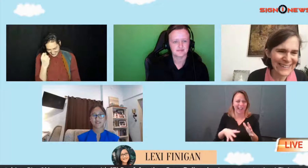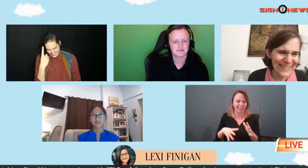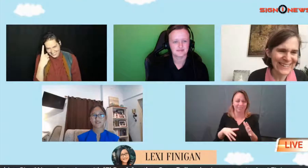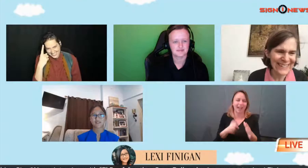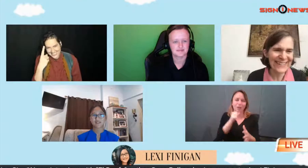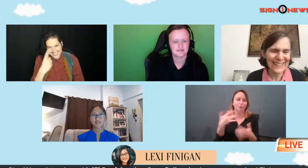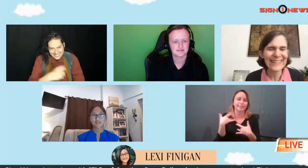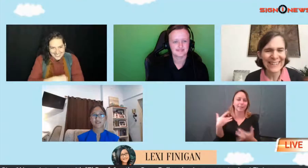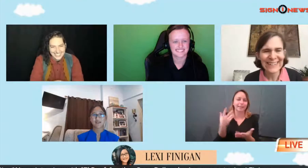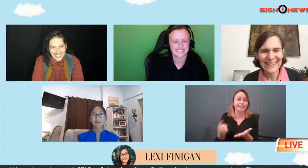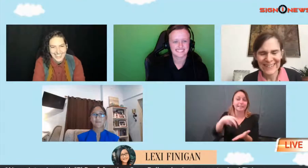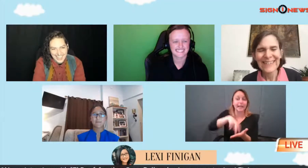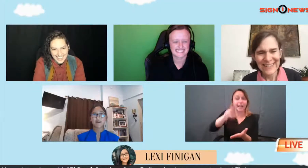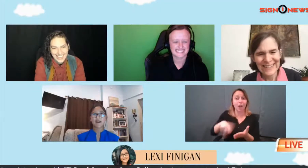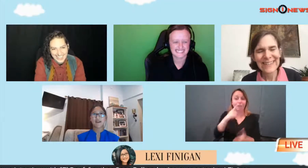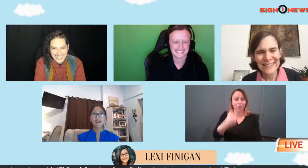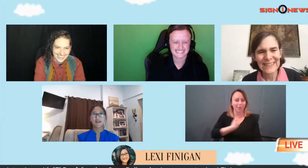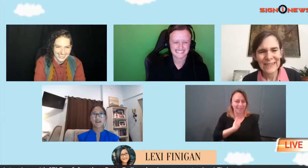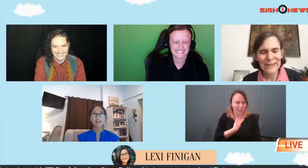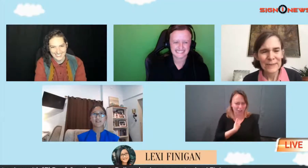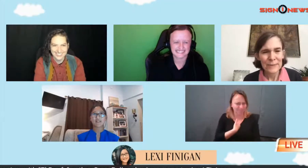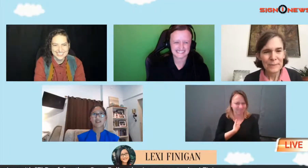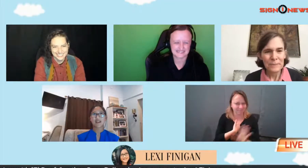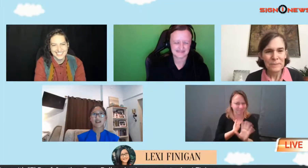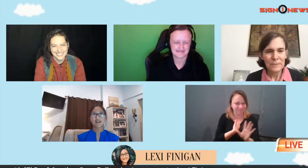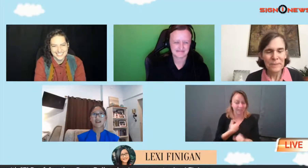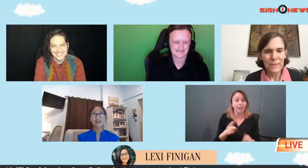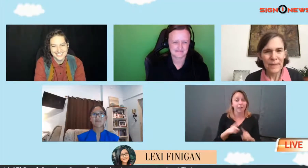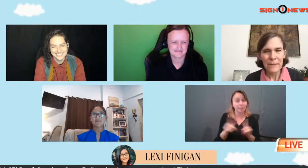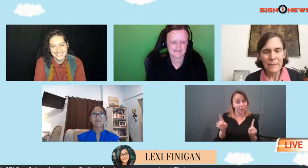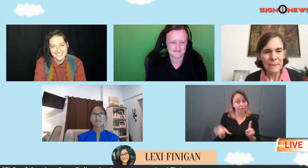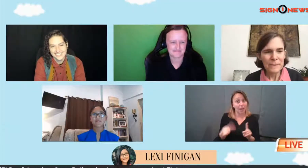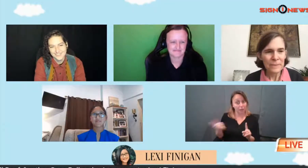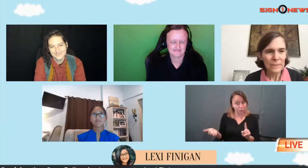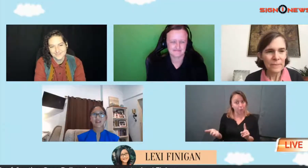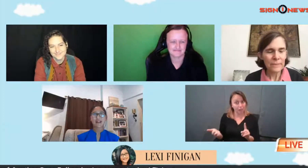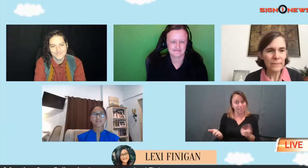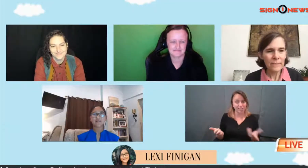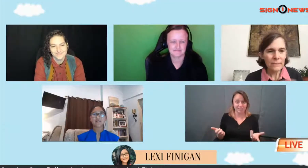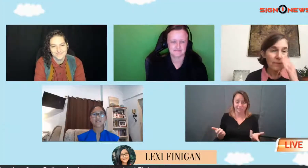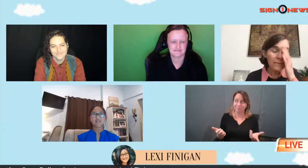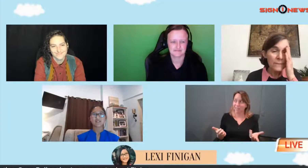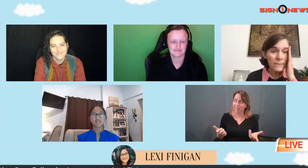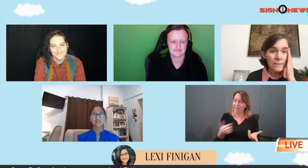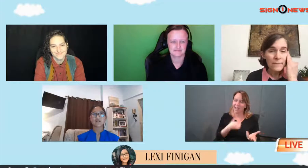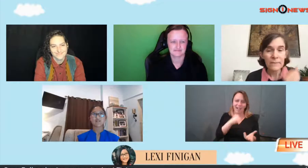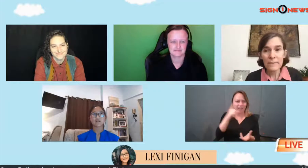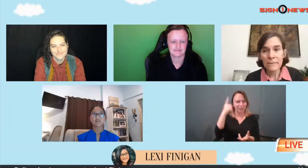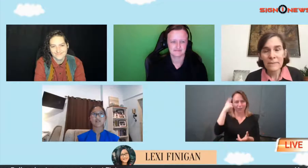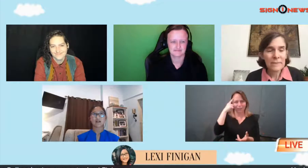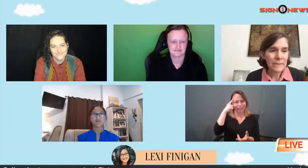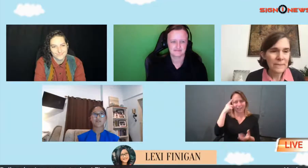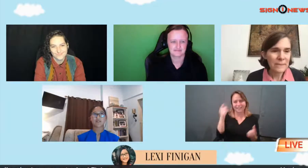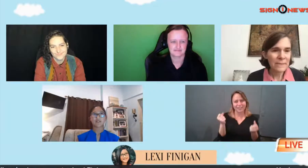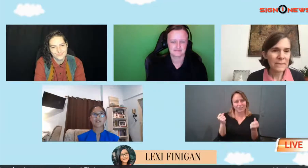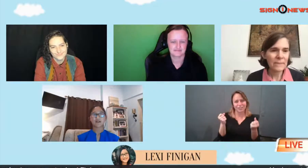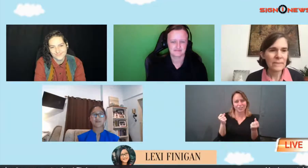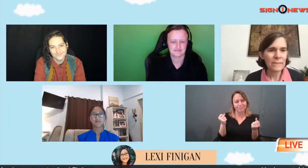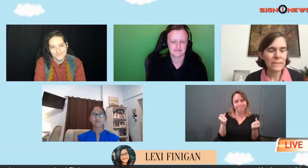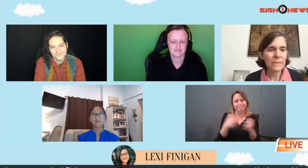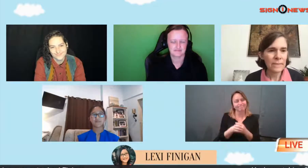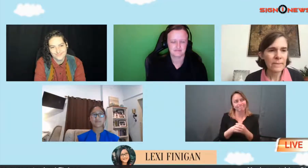of things. But other than that, I don't think there's too much that